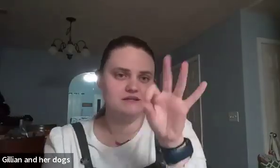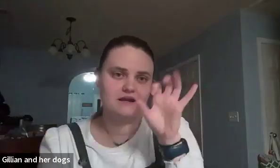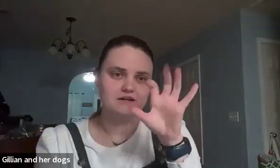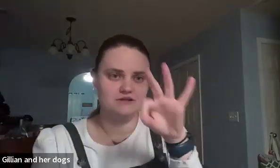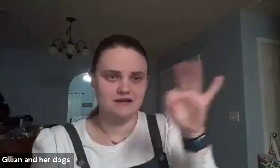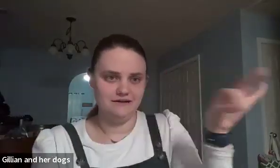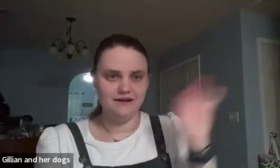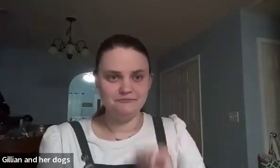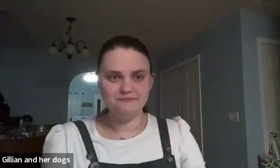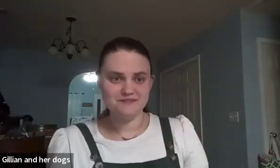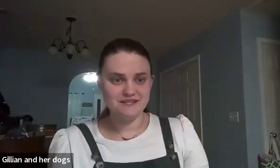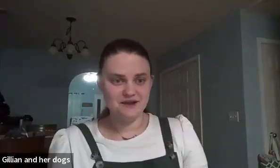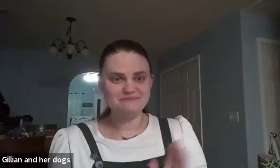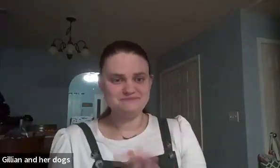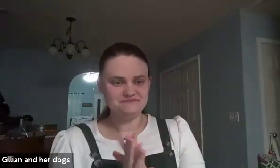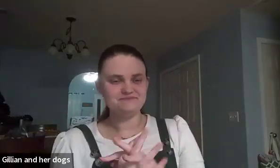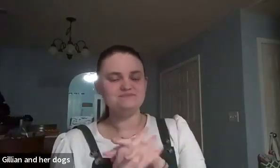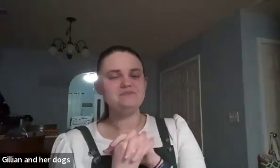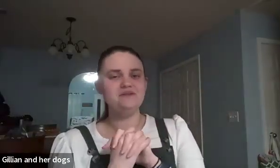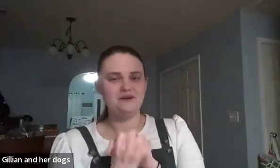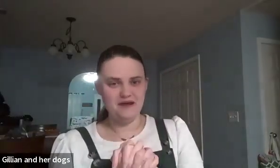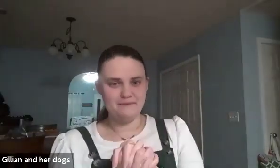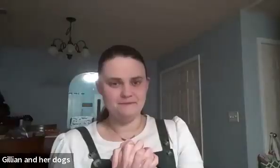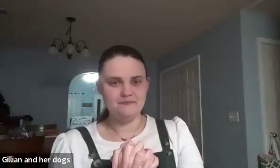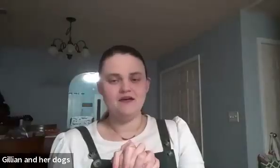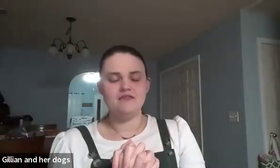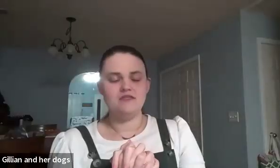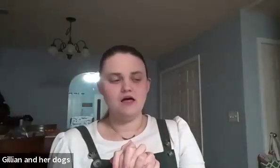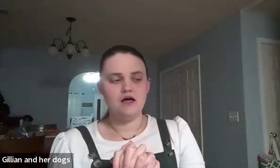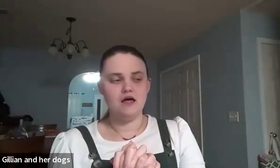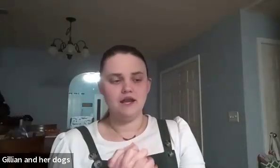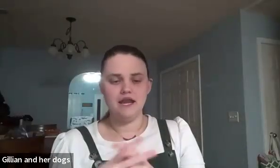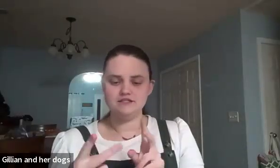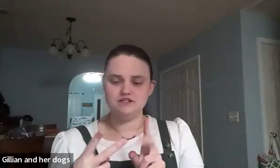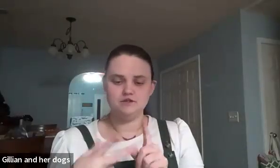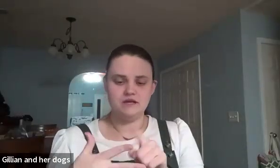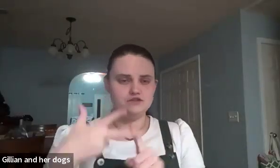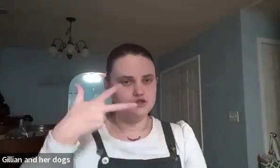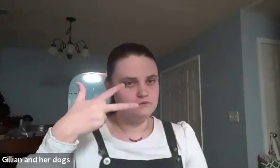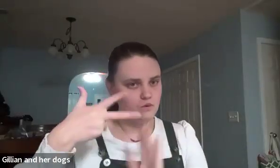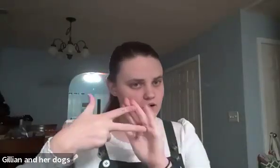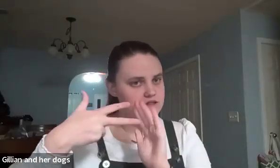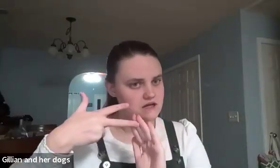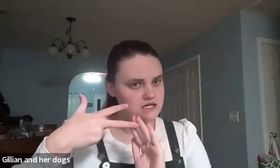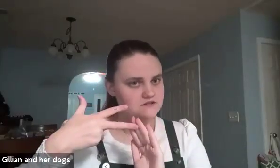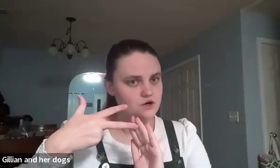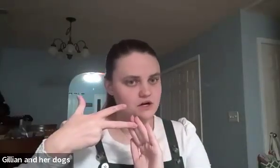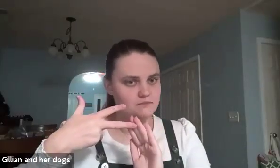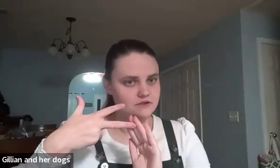with 999. So, okay. The next two, we have two more signs for our